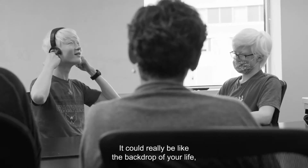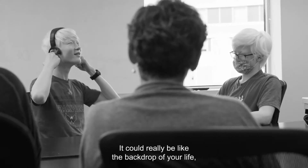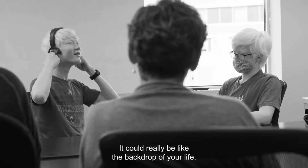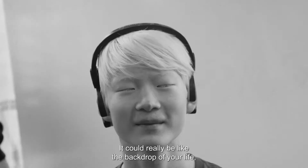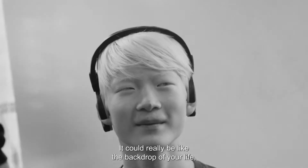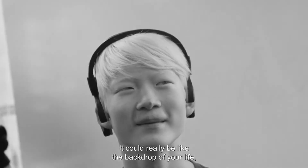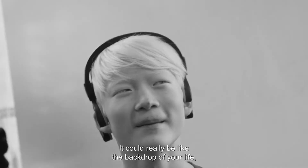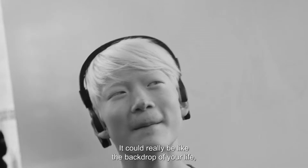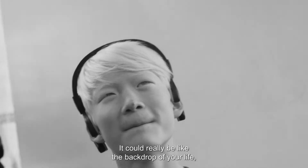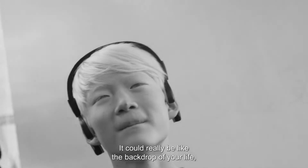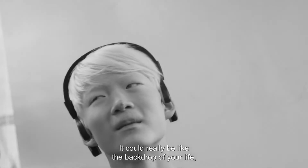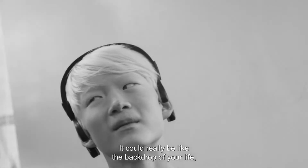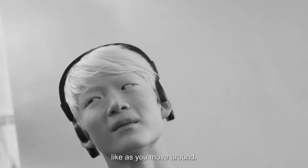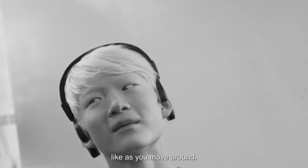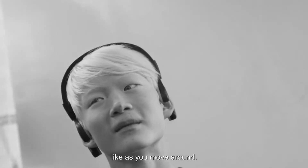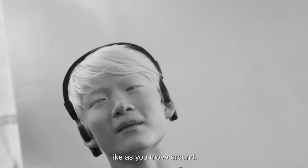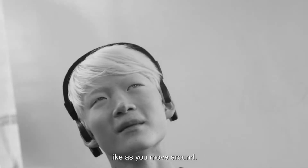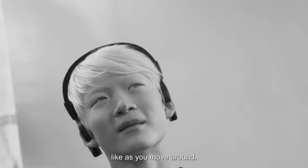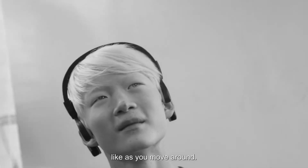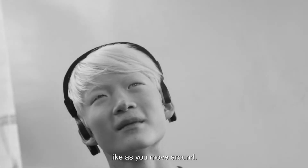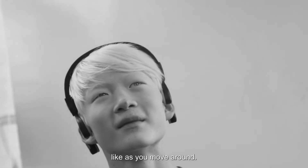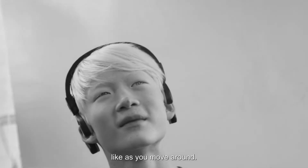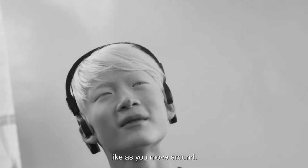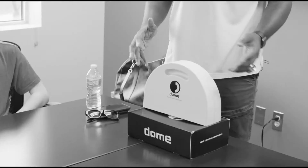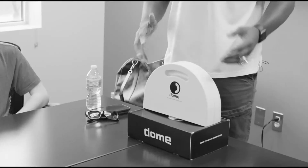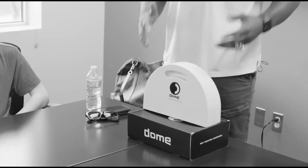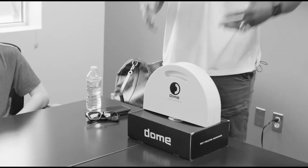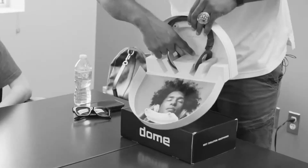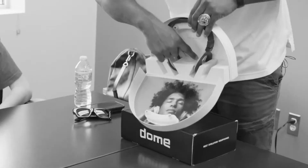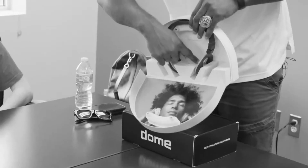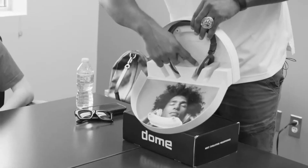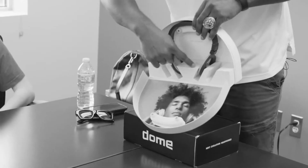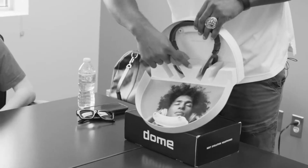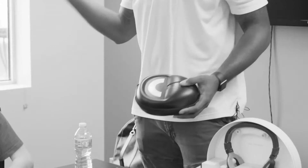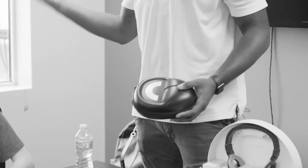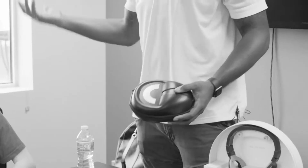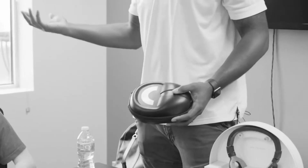It could really be like the backdrop of your life, like as you move around. You know?